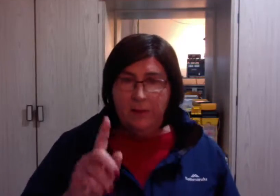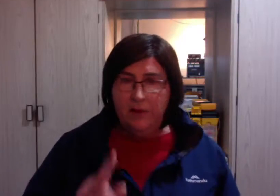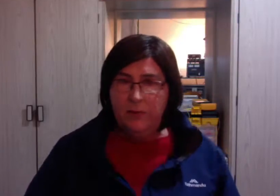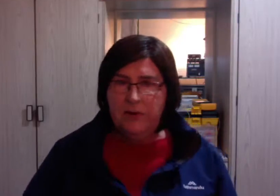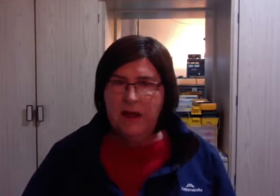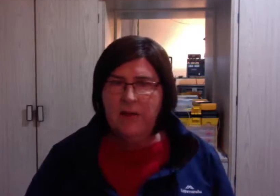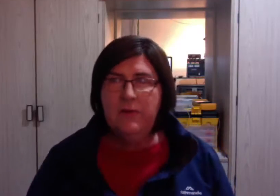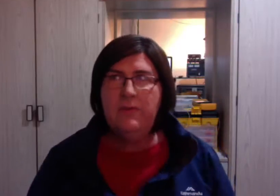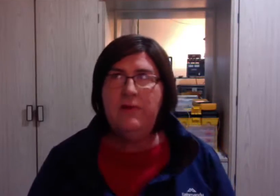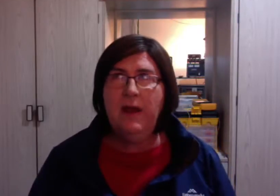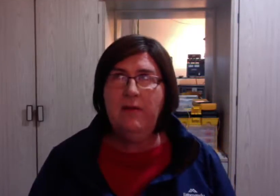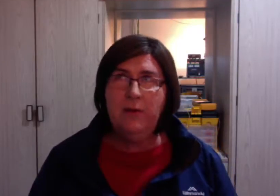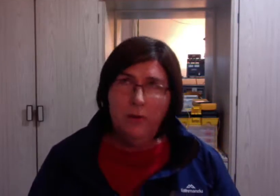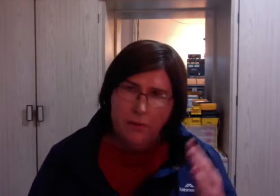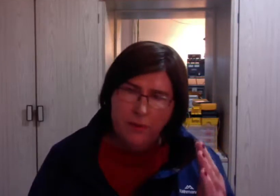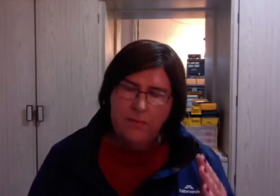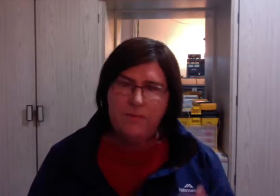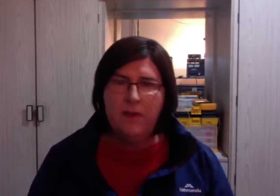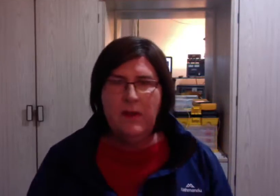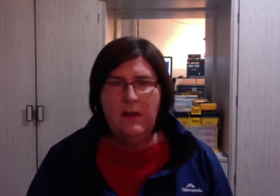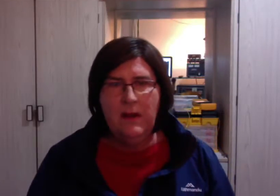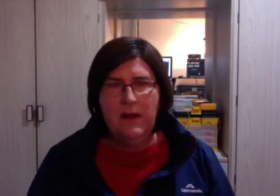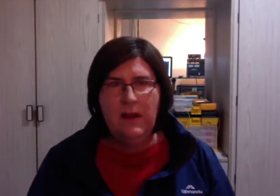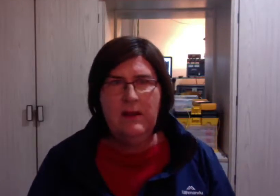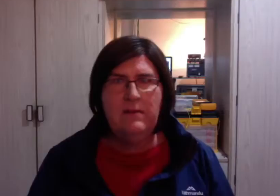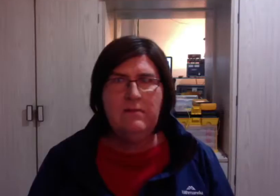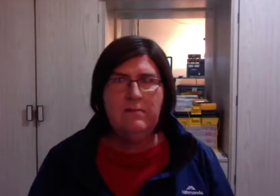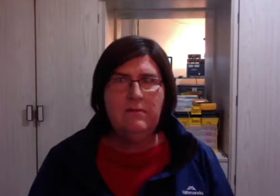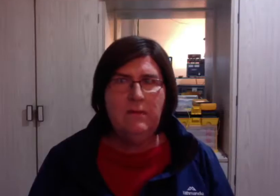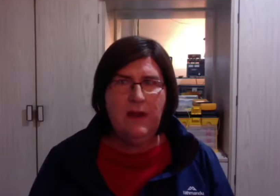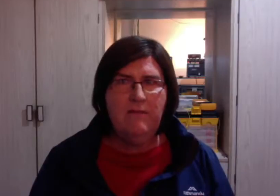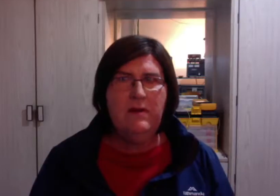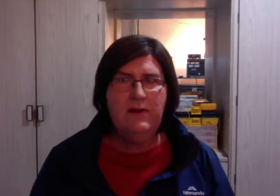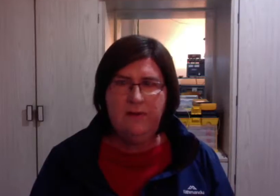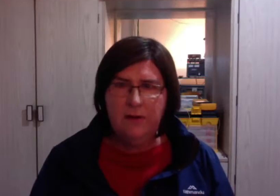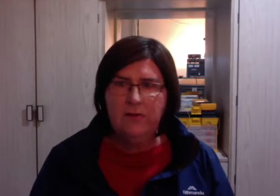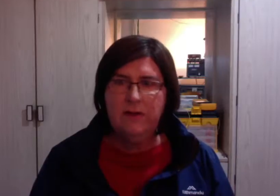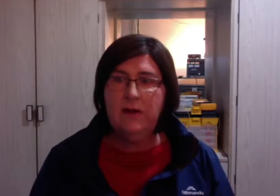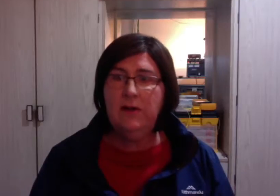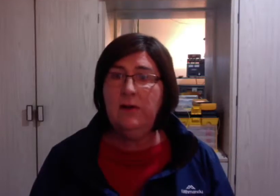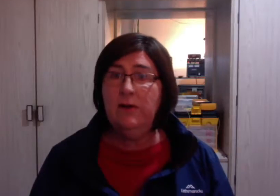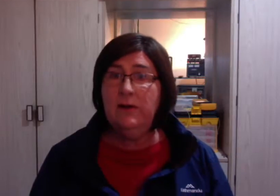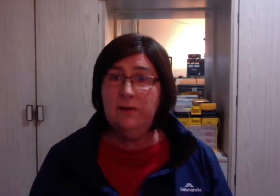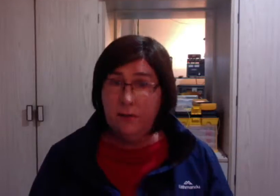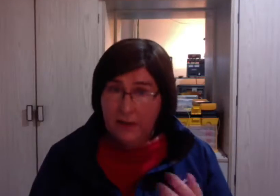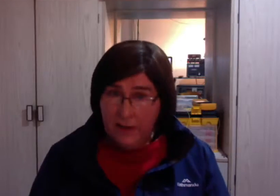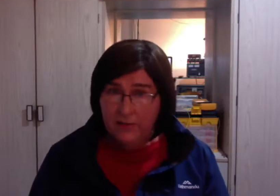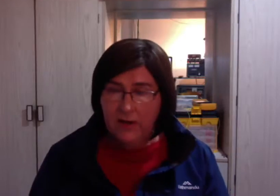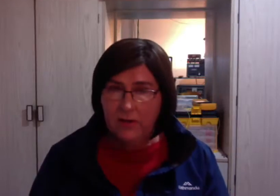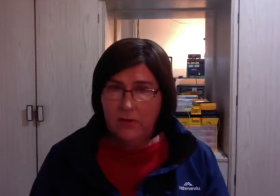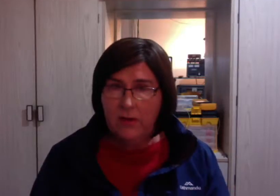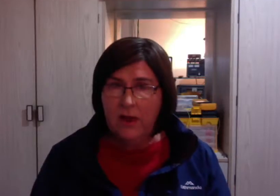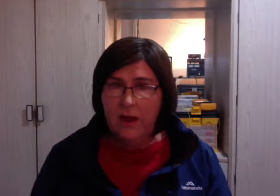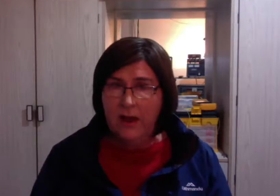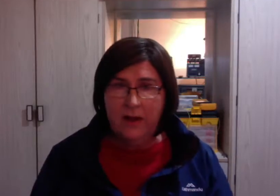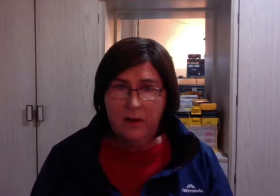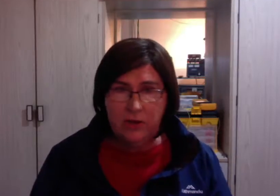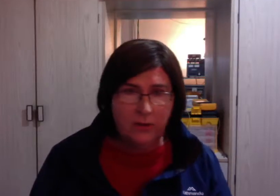because we do our trip south and north. And every single vehicle, including the tour leader's vehicle, had no shock